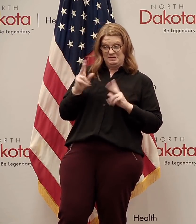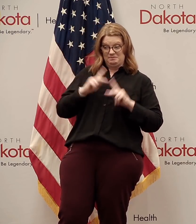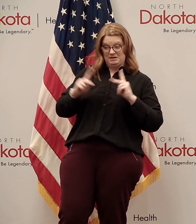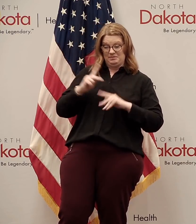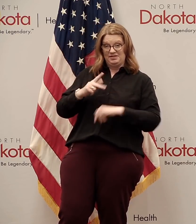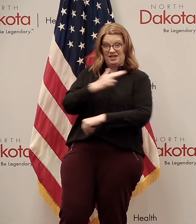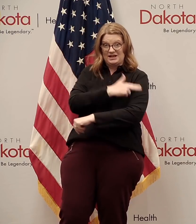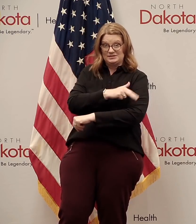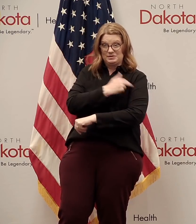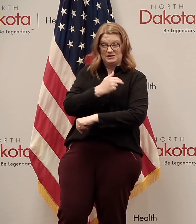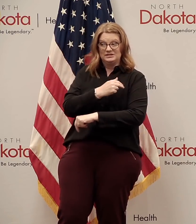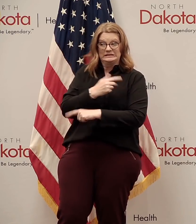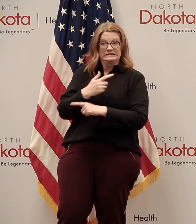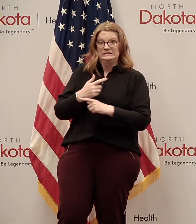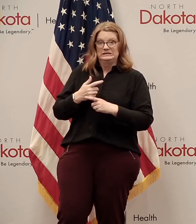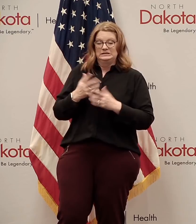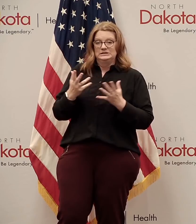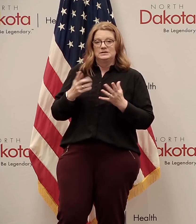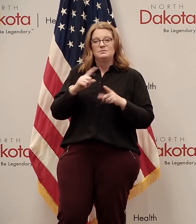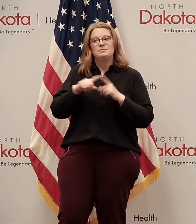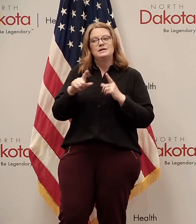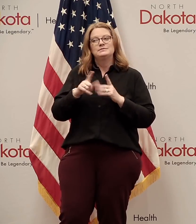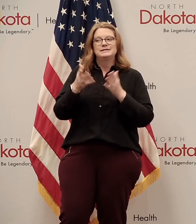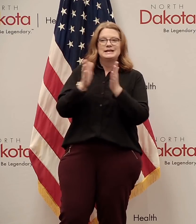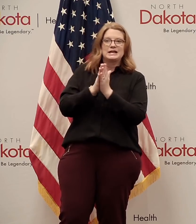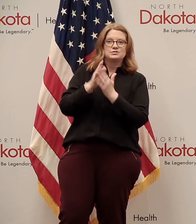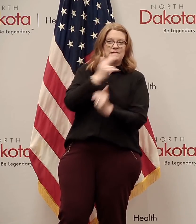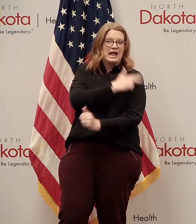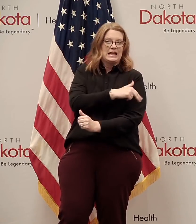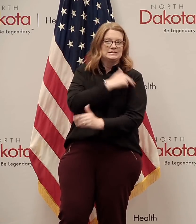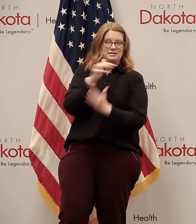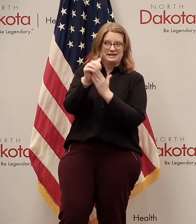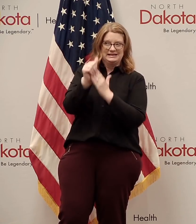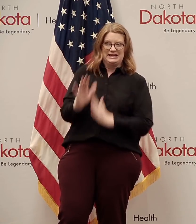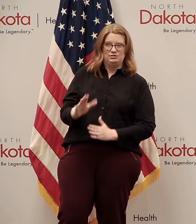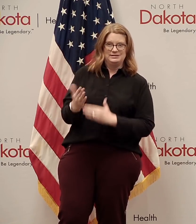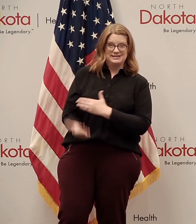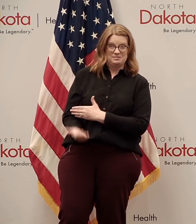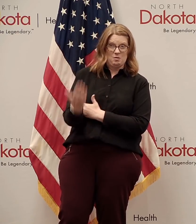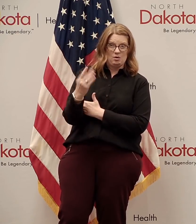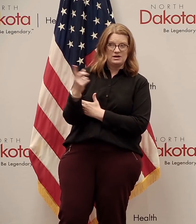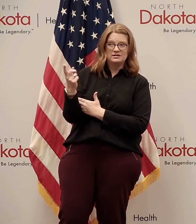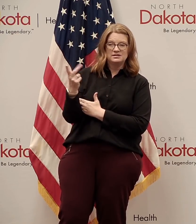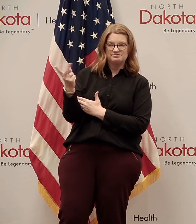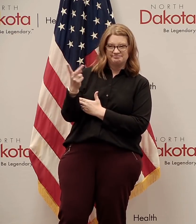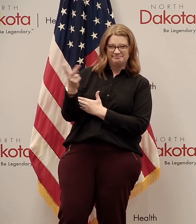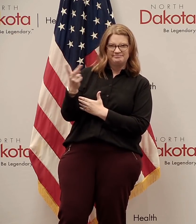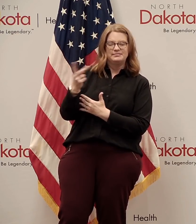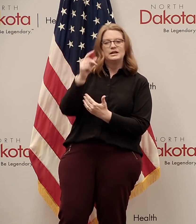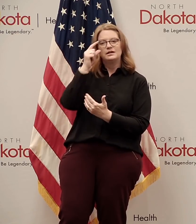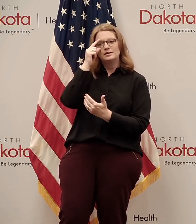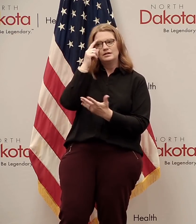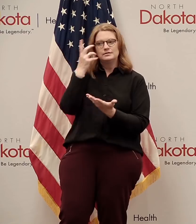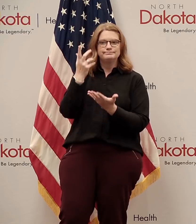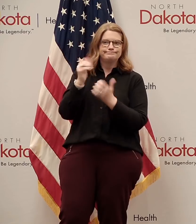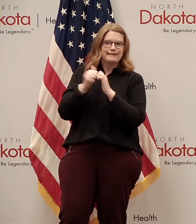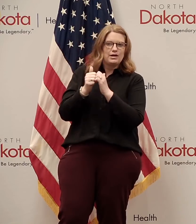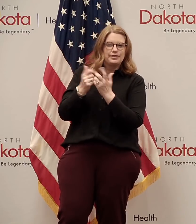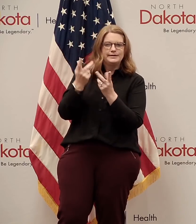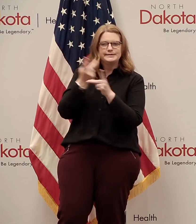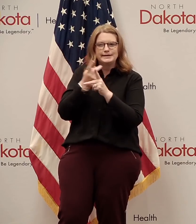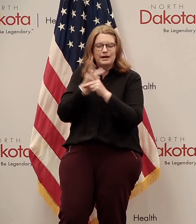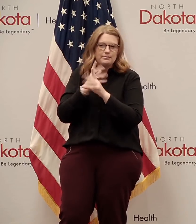follow hospitalization. But in talking to our hospital leaders this morning, both in terms of therapeutics, how they